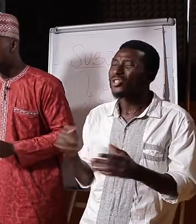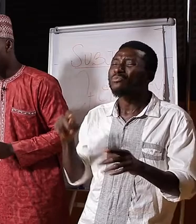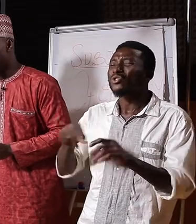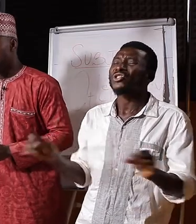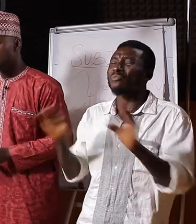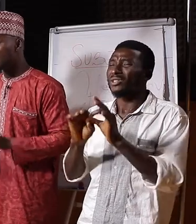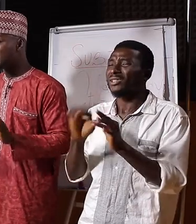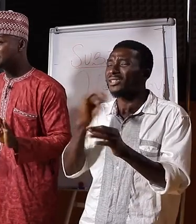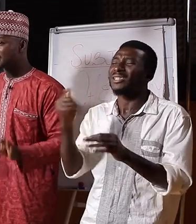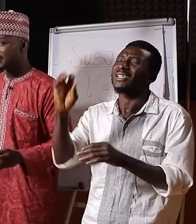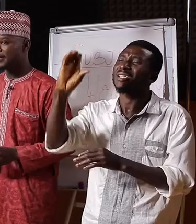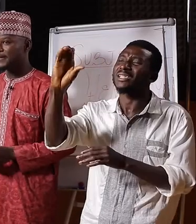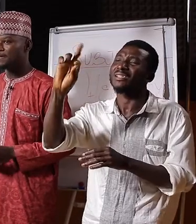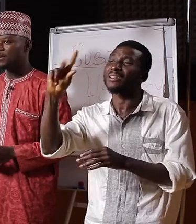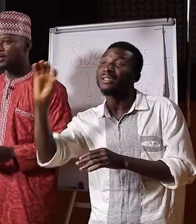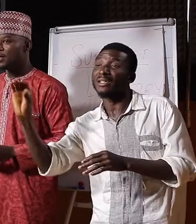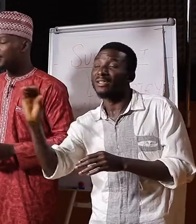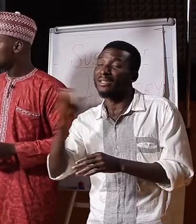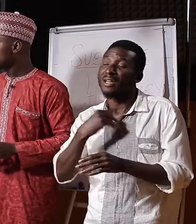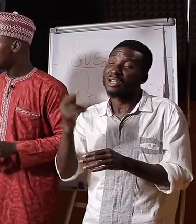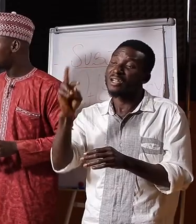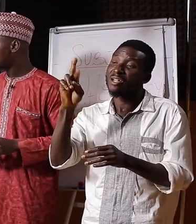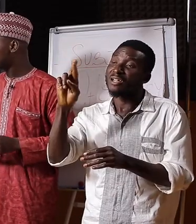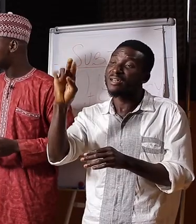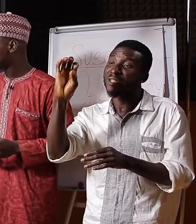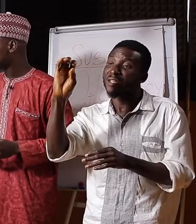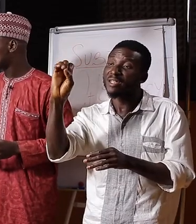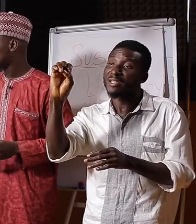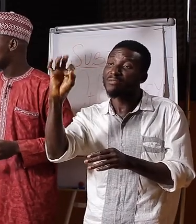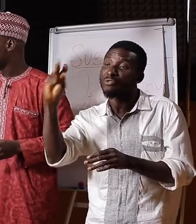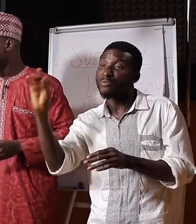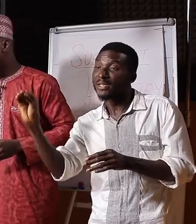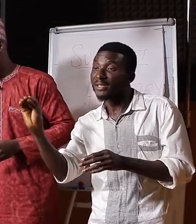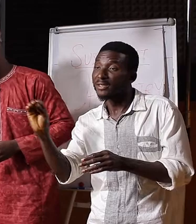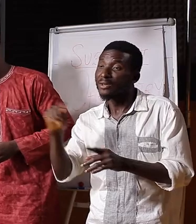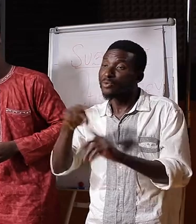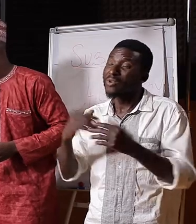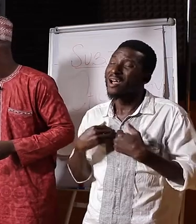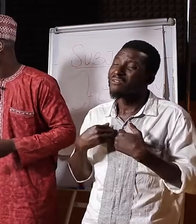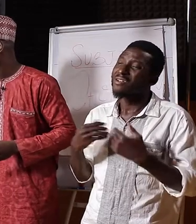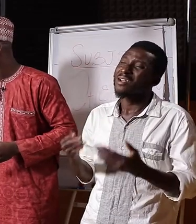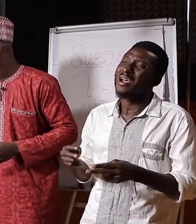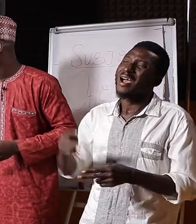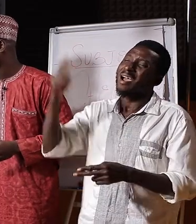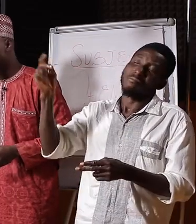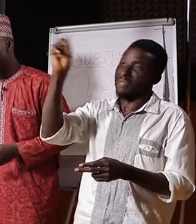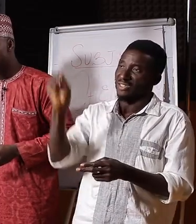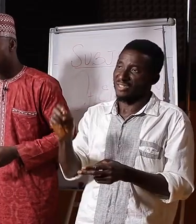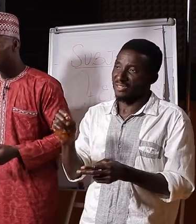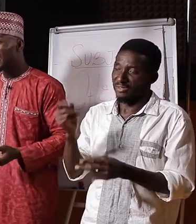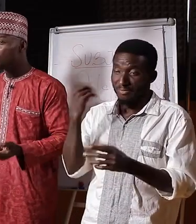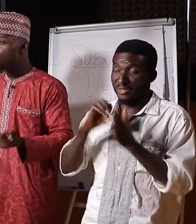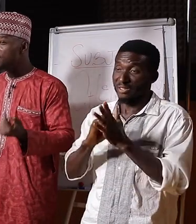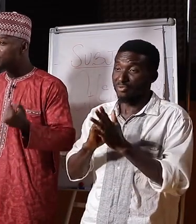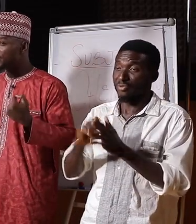and reforming. Now, what is cracking? Now, when you have high percentage of heavy chemicals like the diesels and the